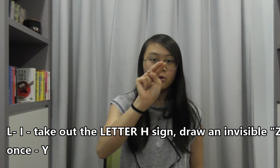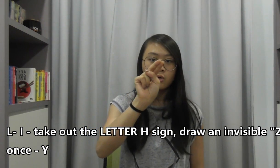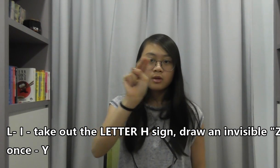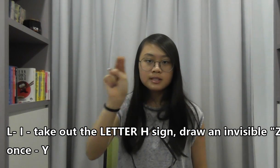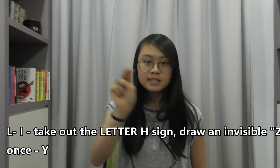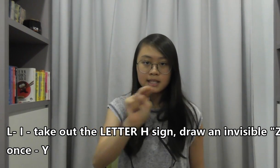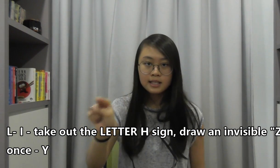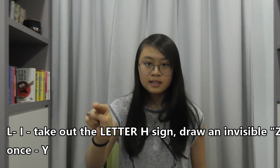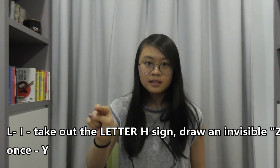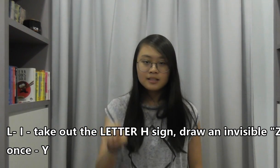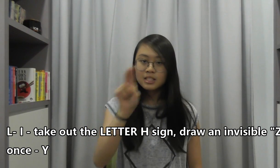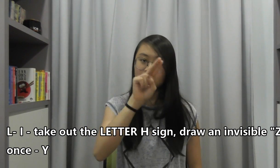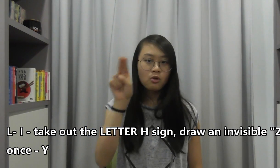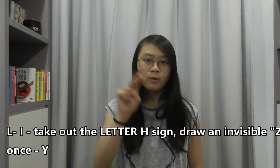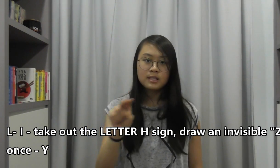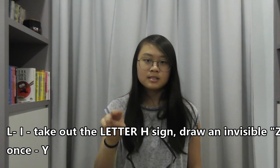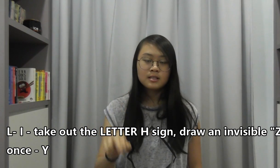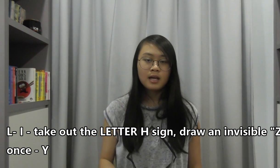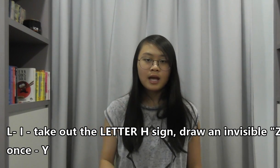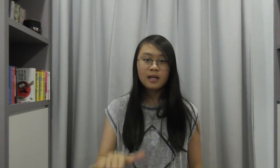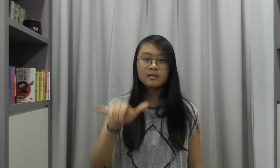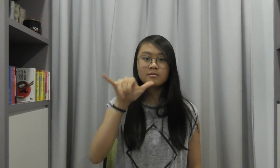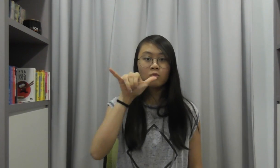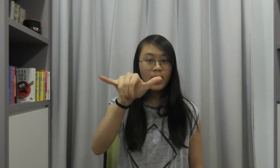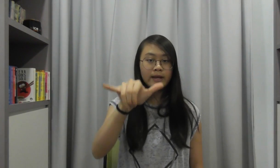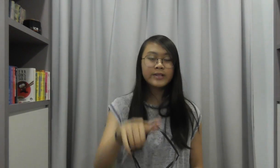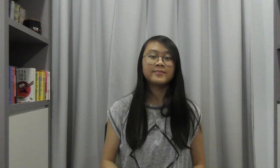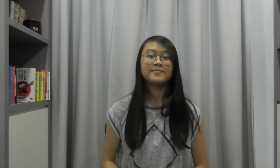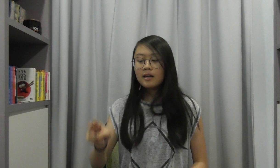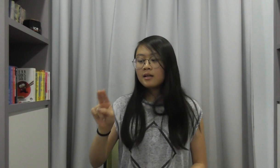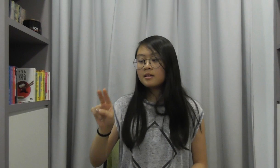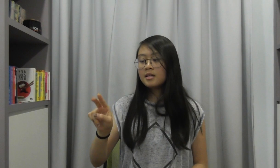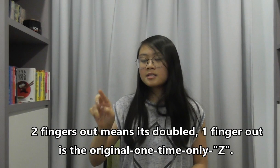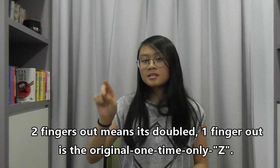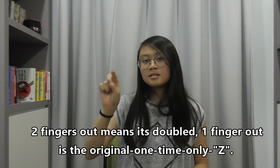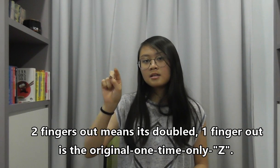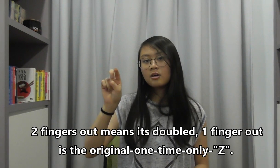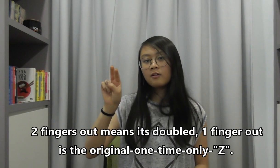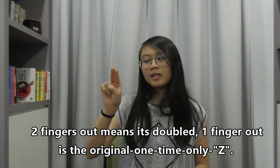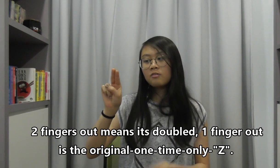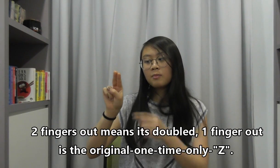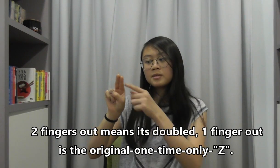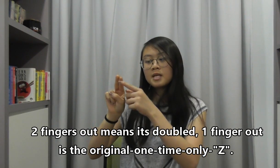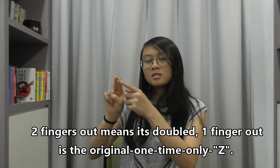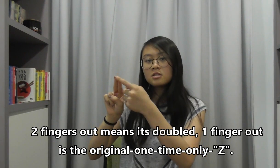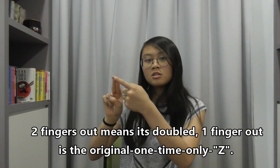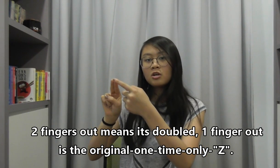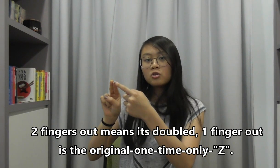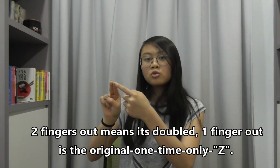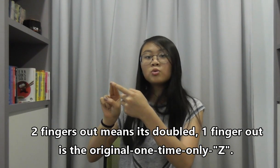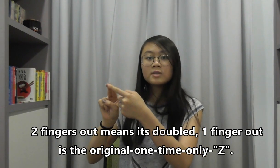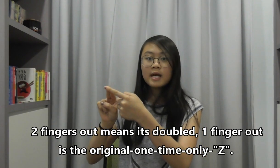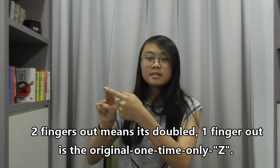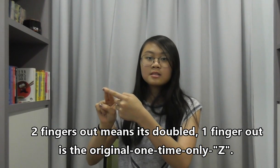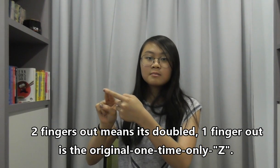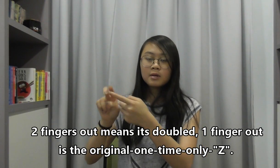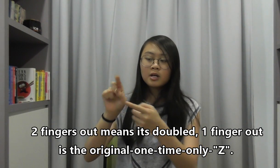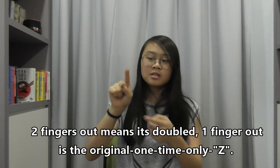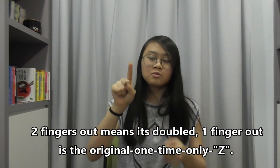go Z. Just draw once, and Y. This already represents 2 Z's, because